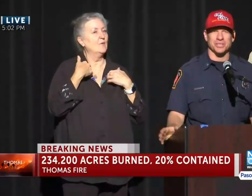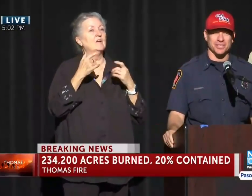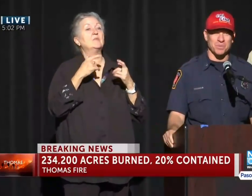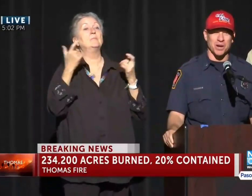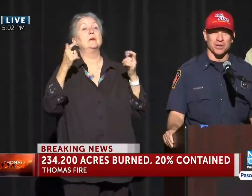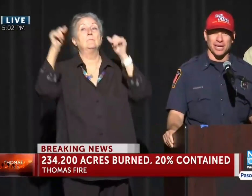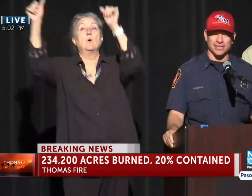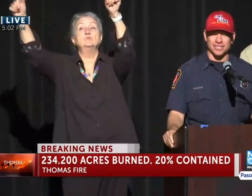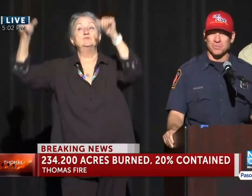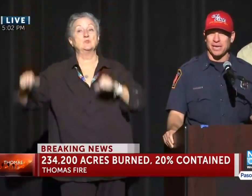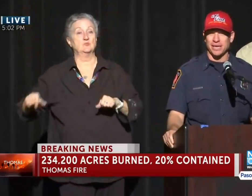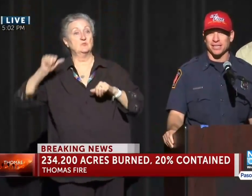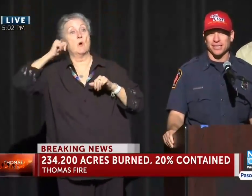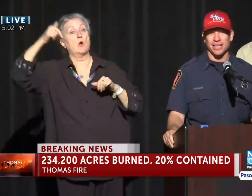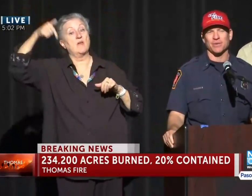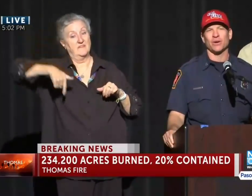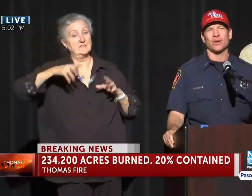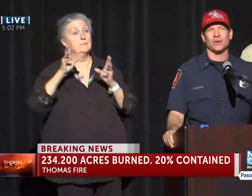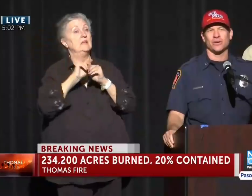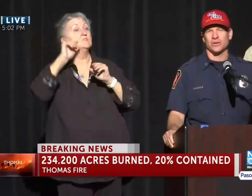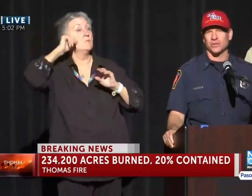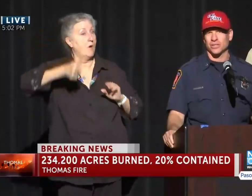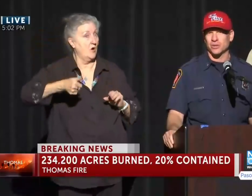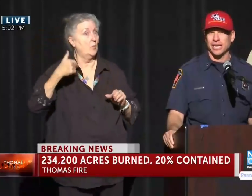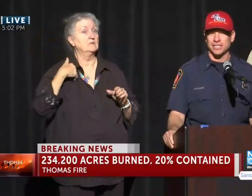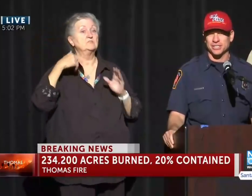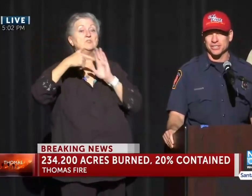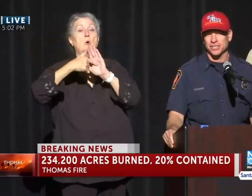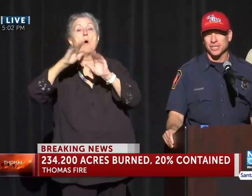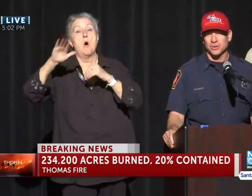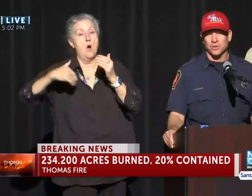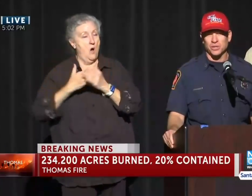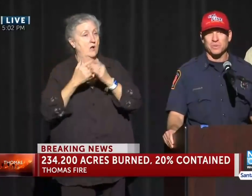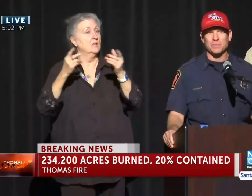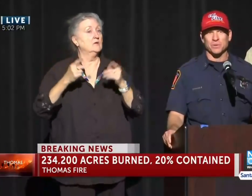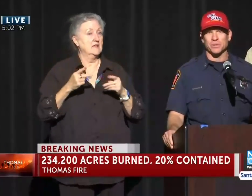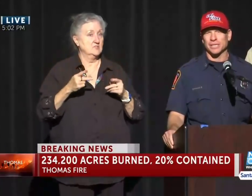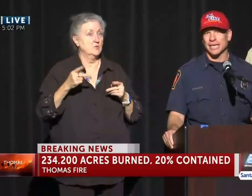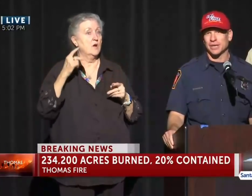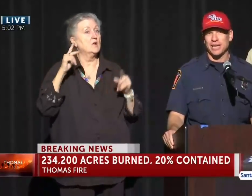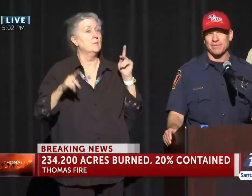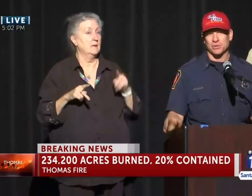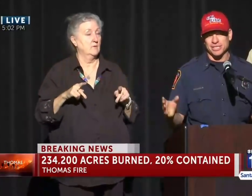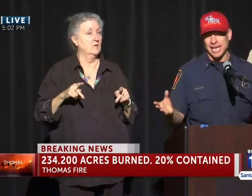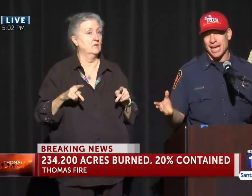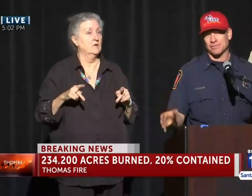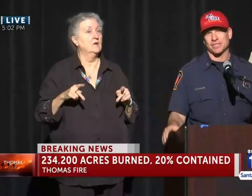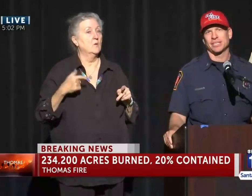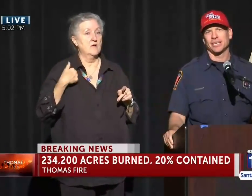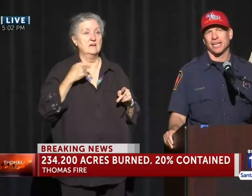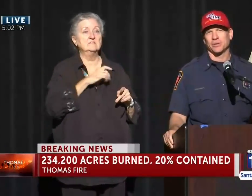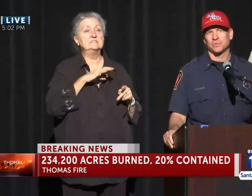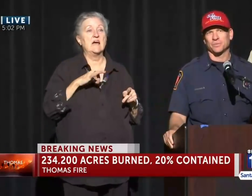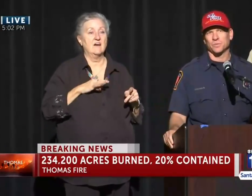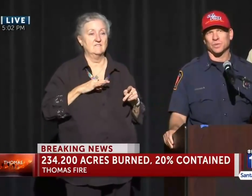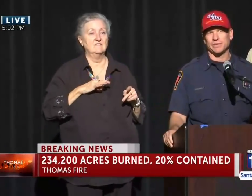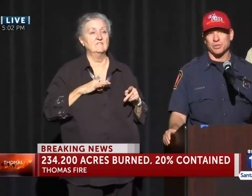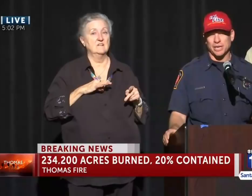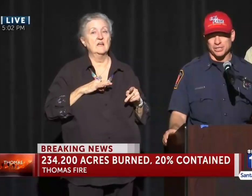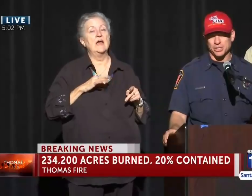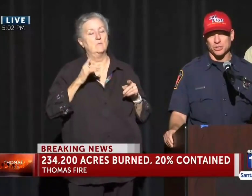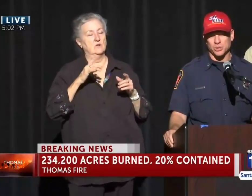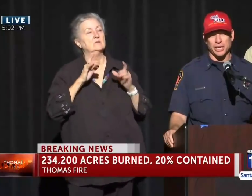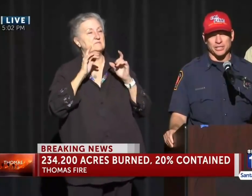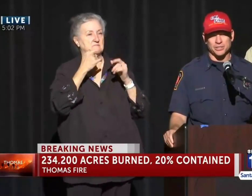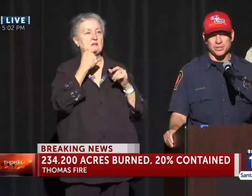a big poster tomorrow at this meeting that'll have all the locations where those people, we have those staffed, and we'll